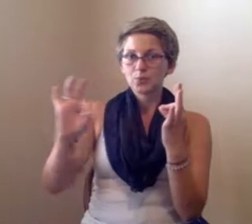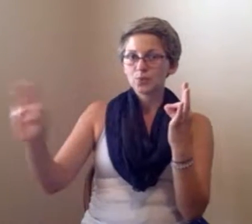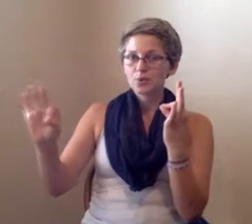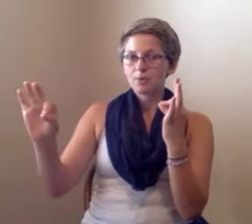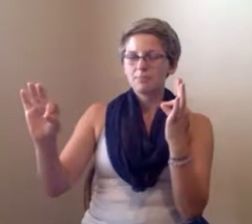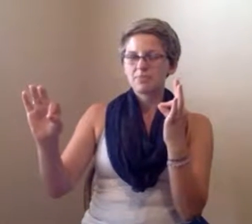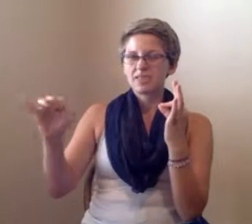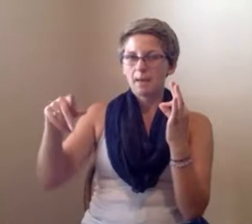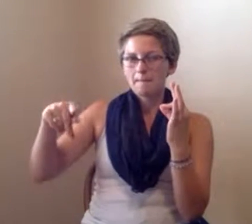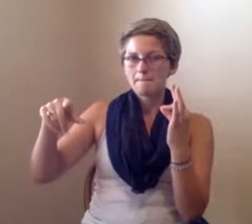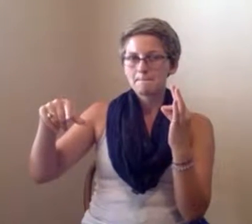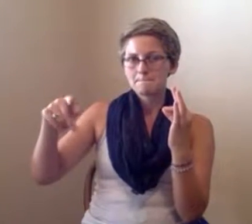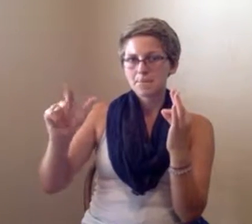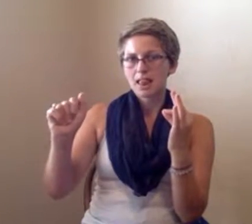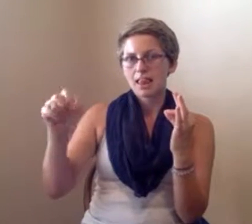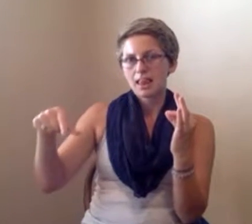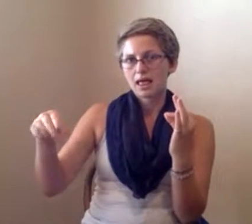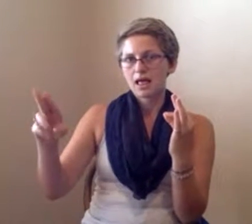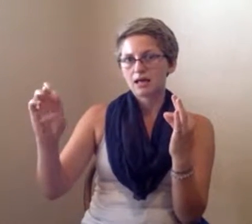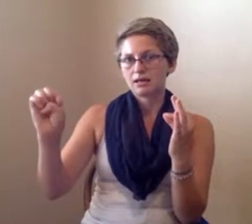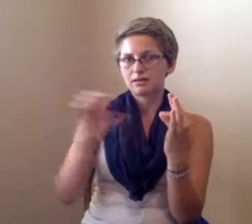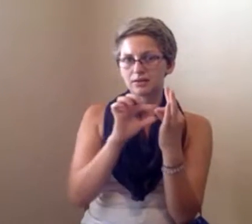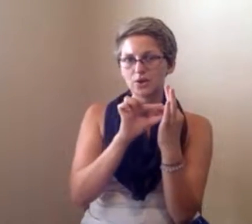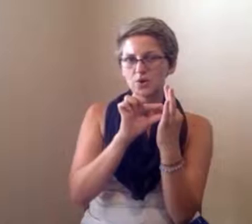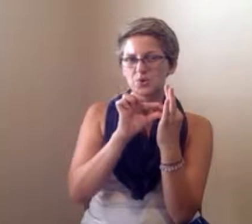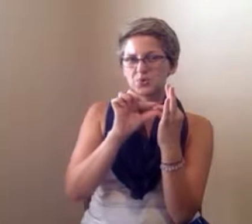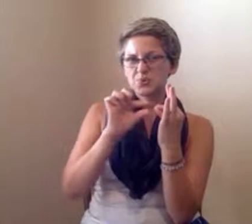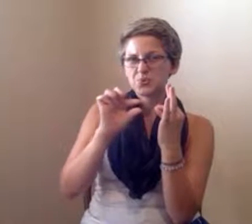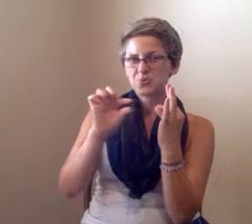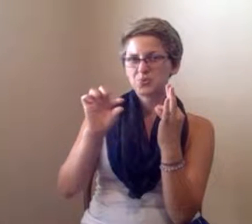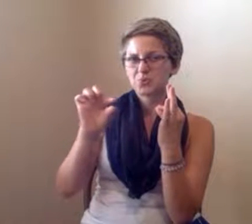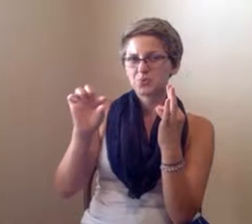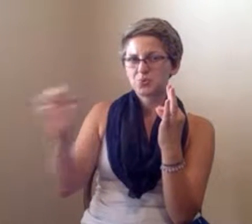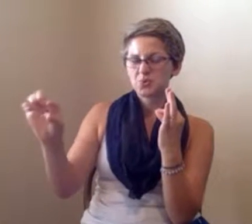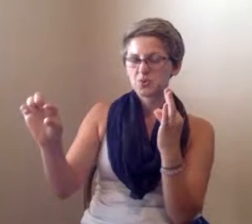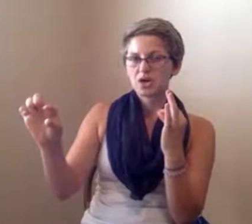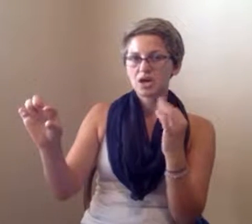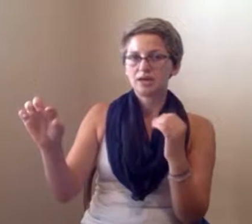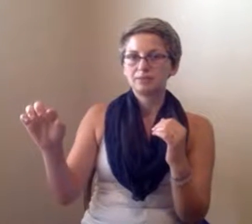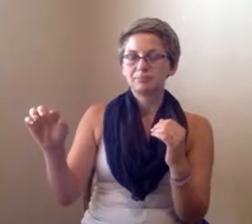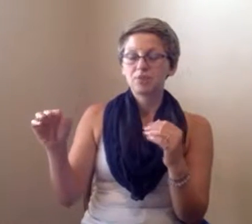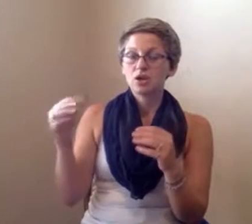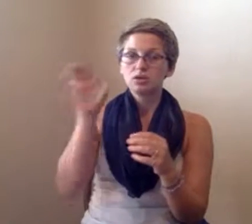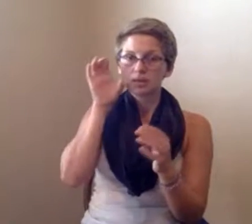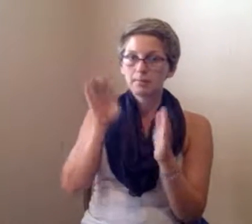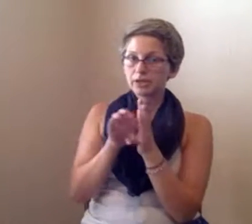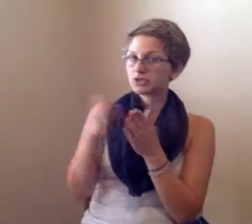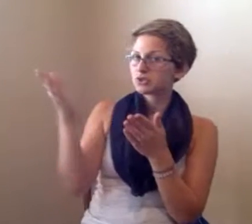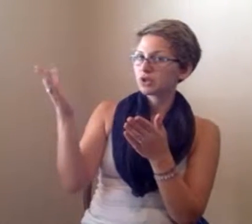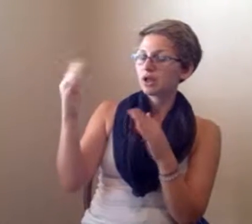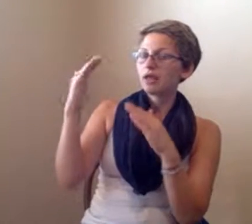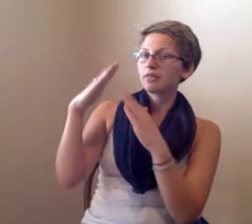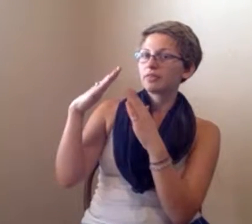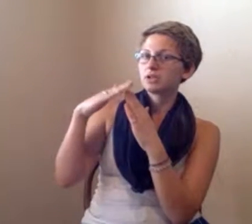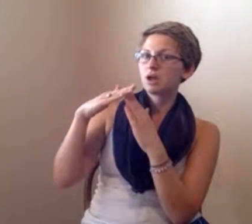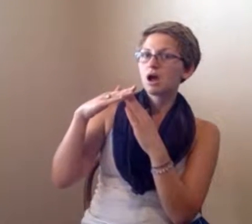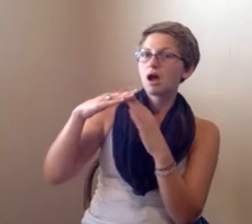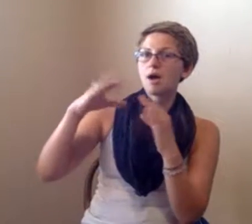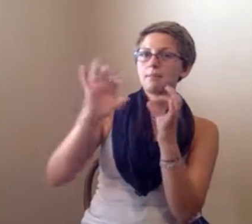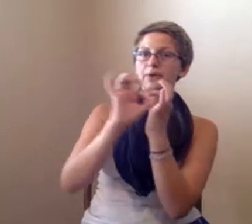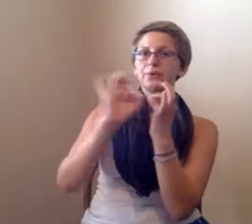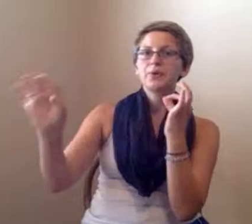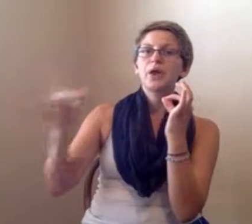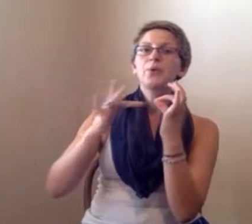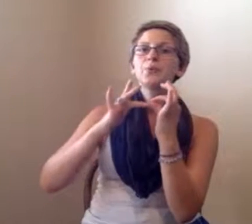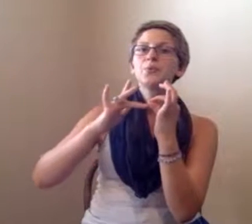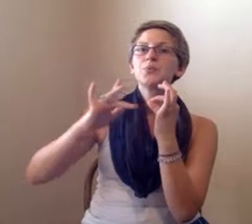blood vessel going to the heart, and it's nice and clean and open. Now the one at the bottom has that yellow buildup. So what is that made